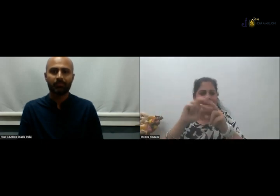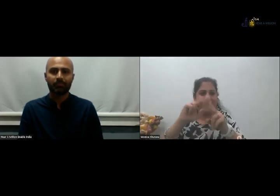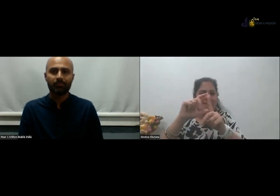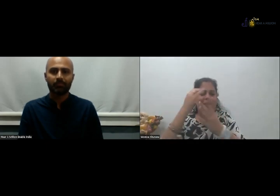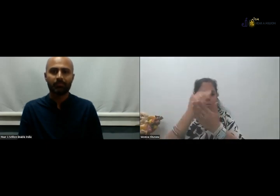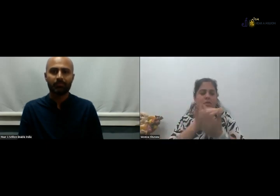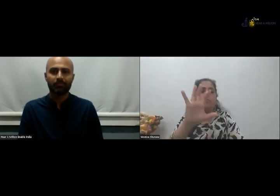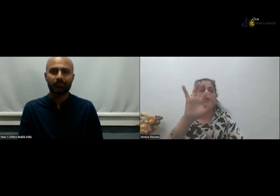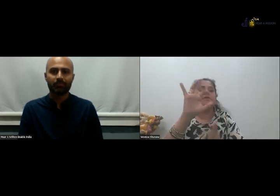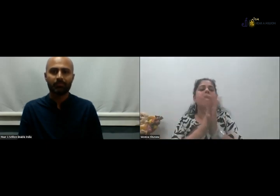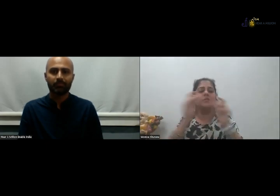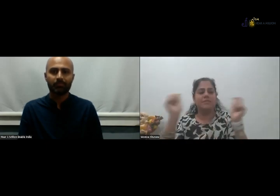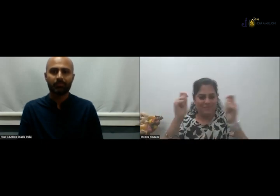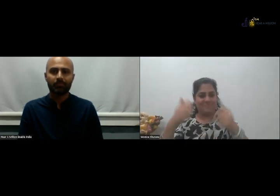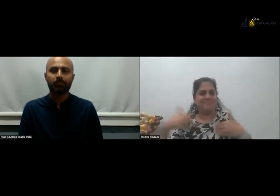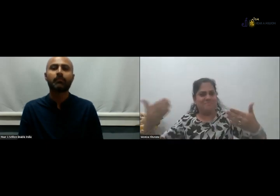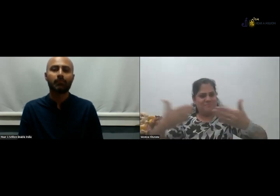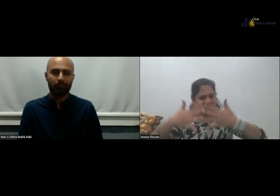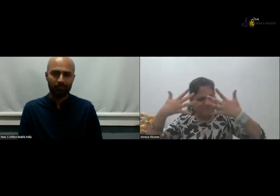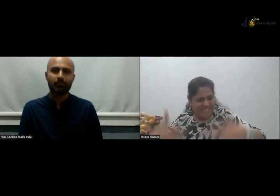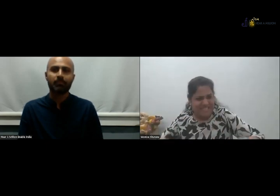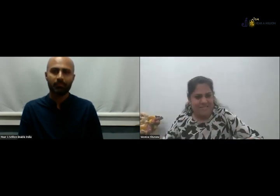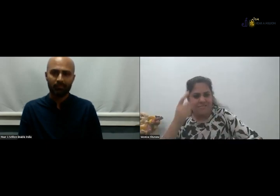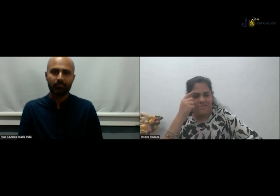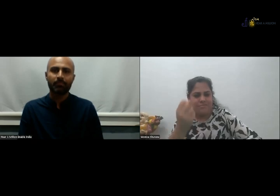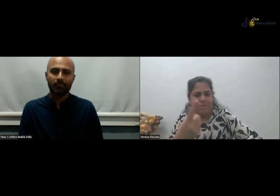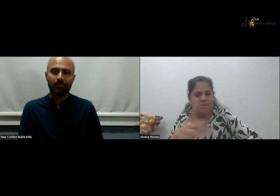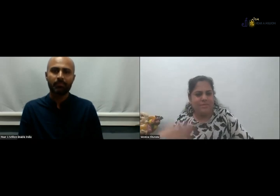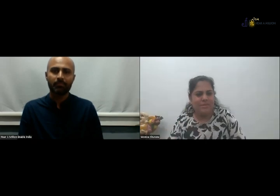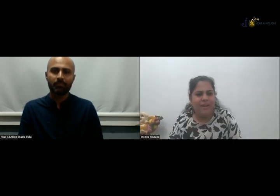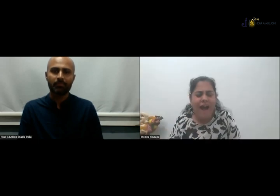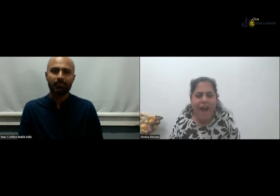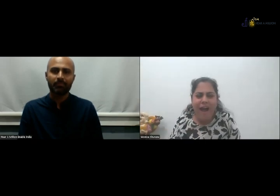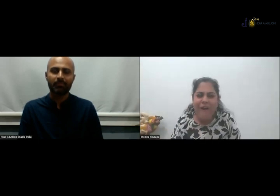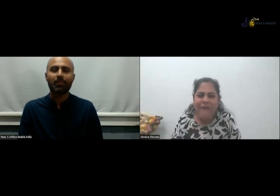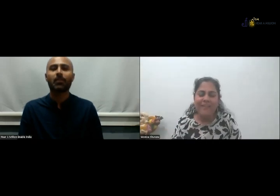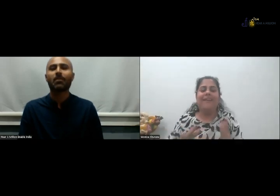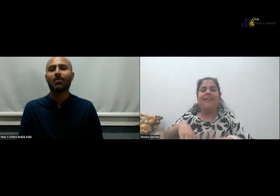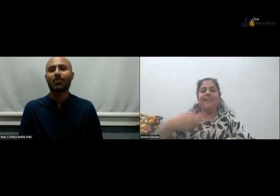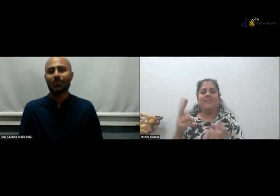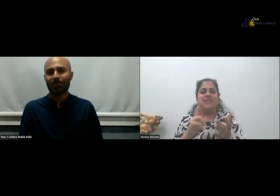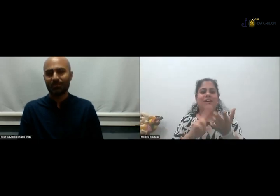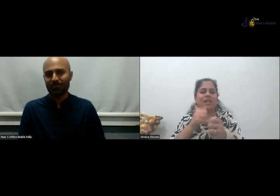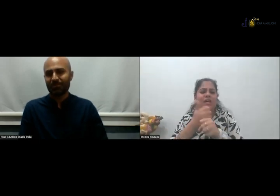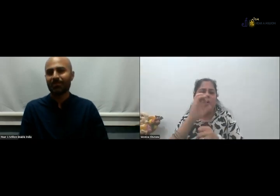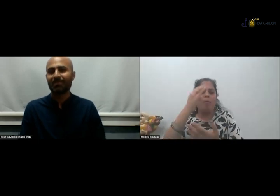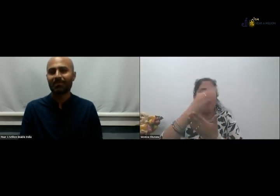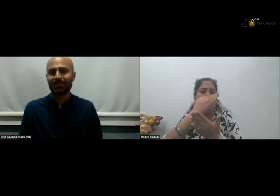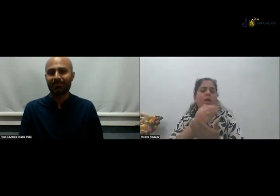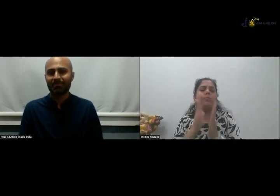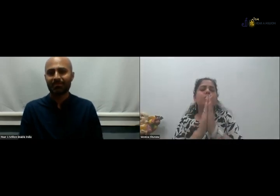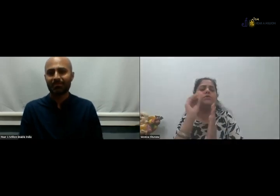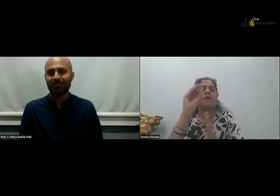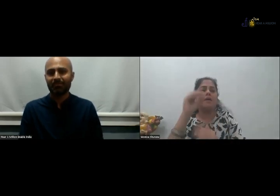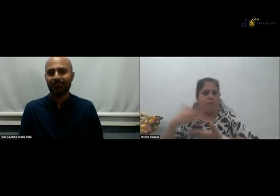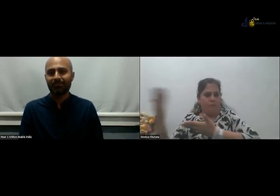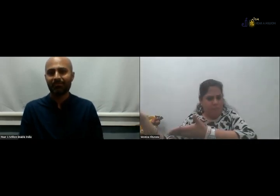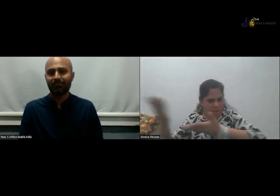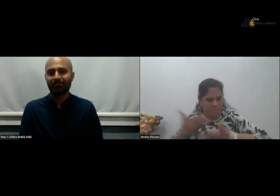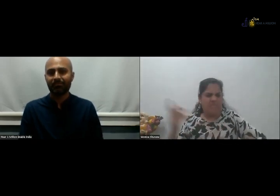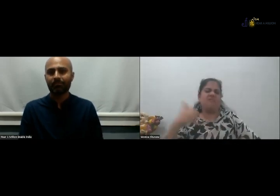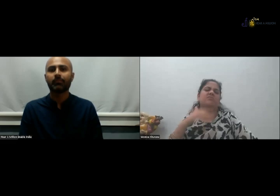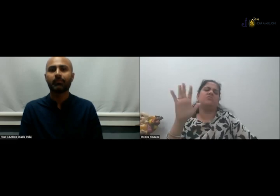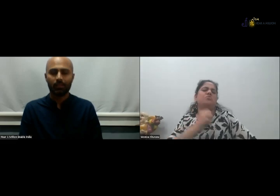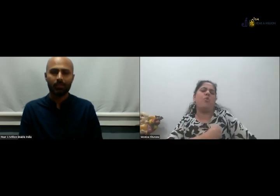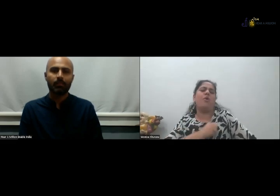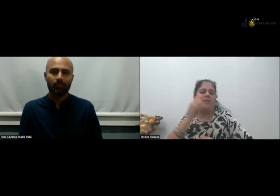So on 19th we met as well, and there was a program, and then just after that on 22nd she